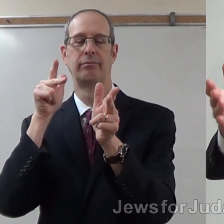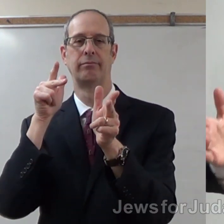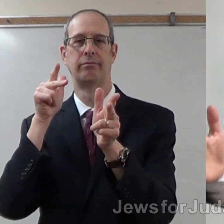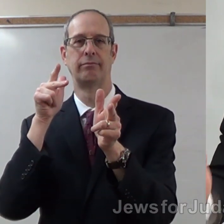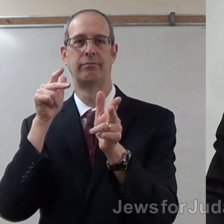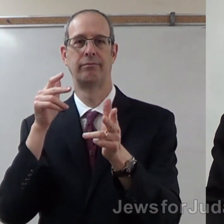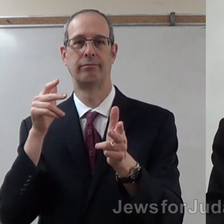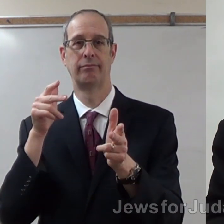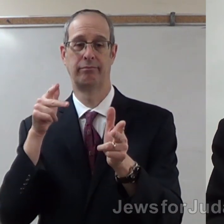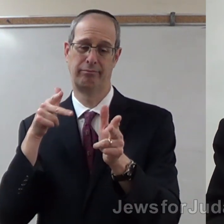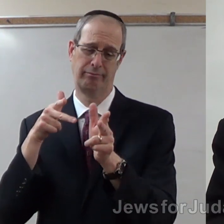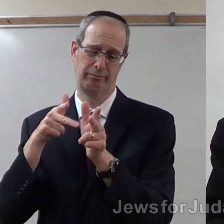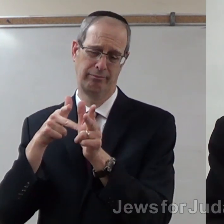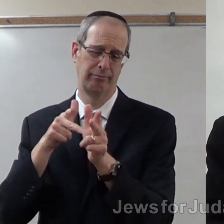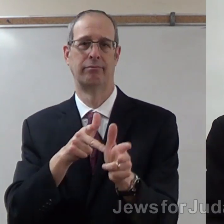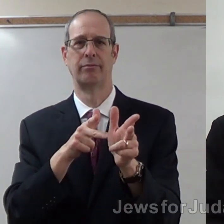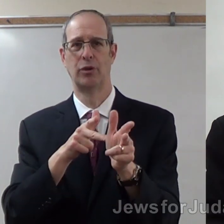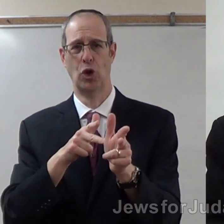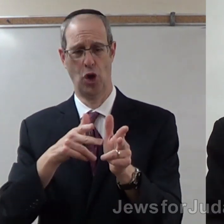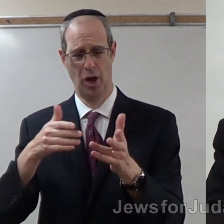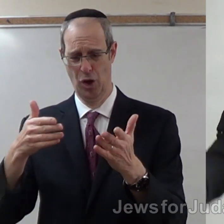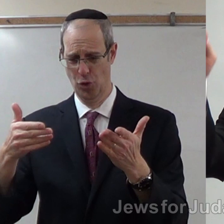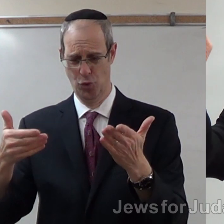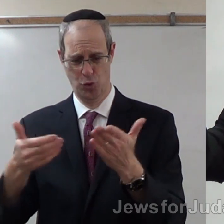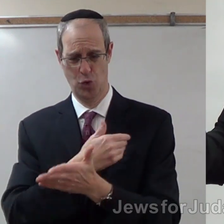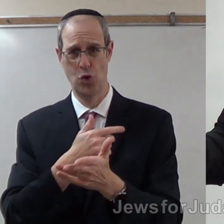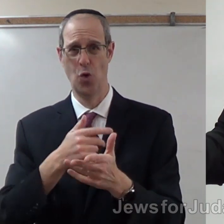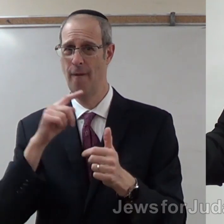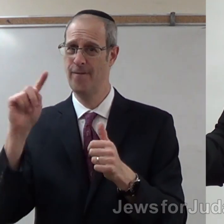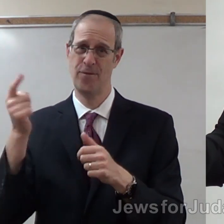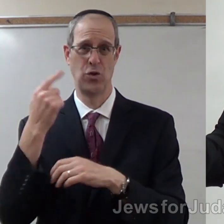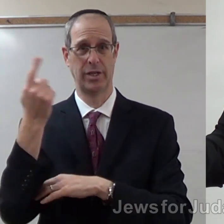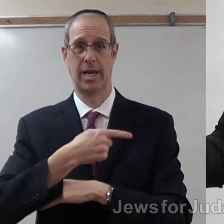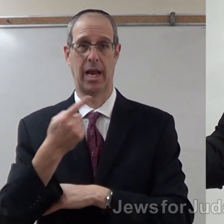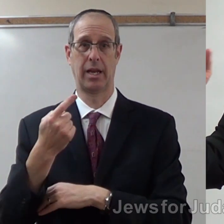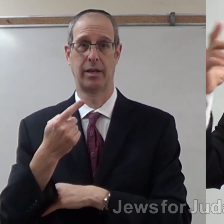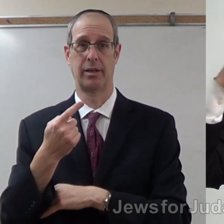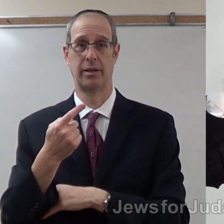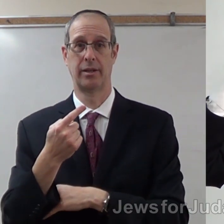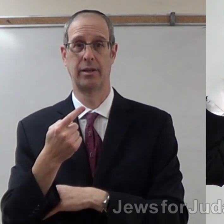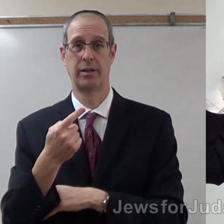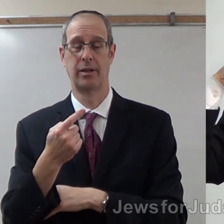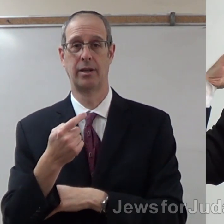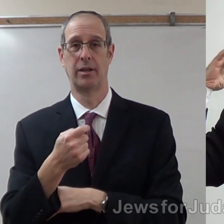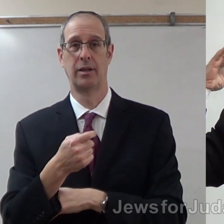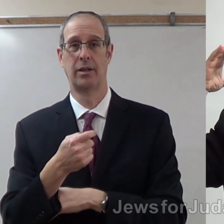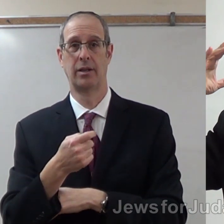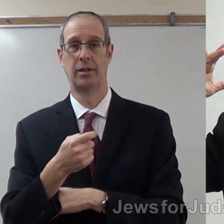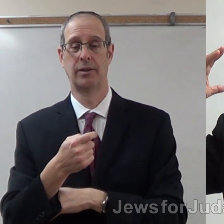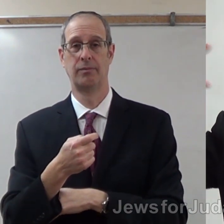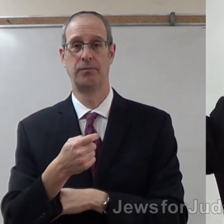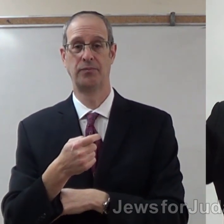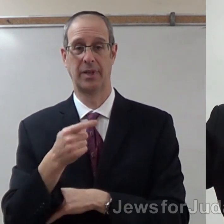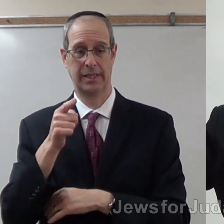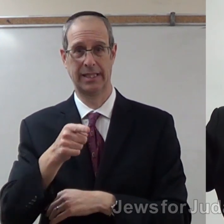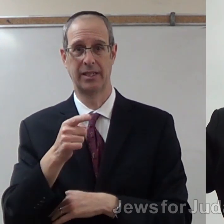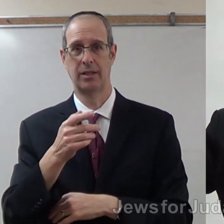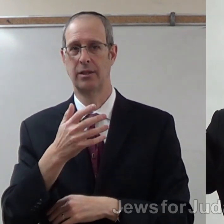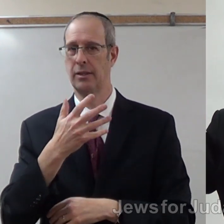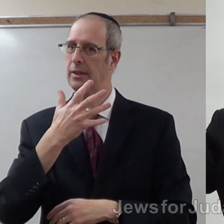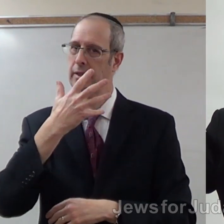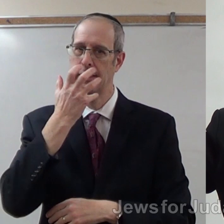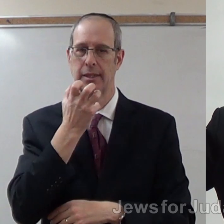car behind crashes into their brand new car on the first day. This person is